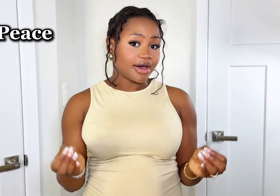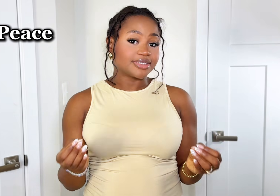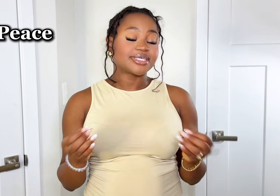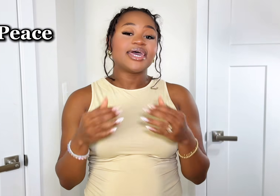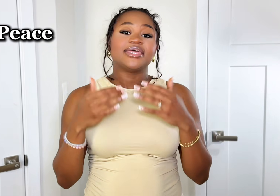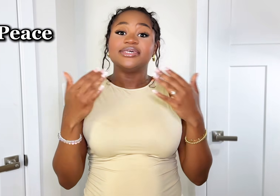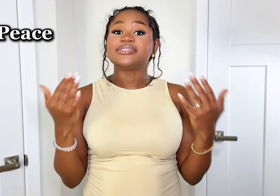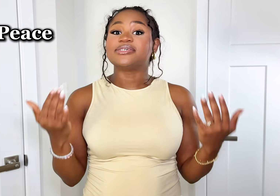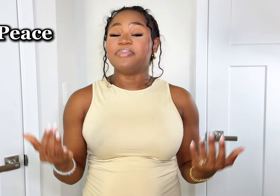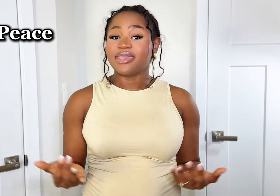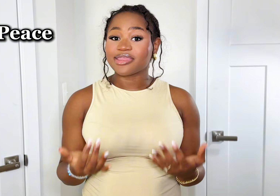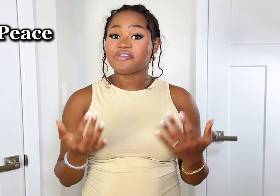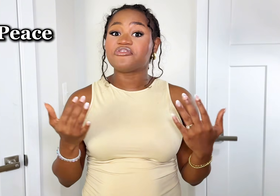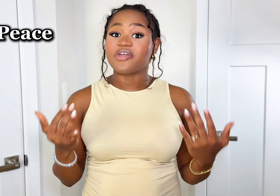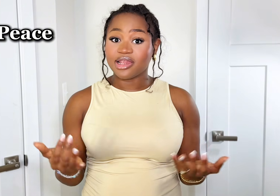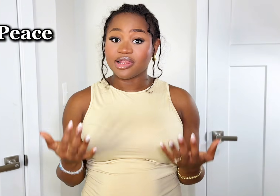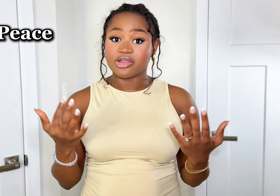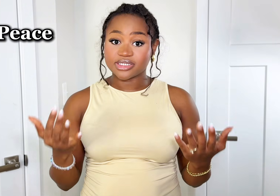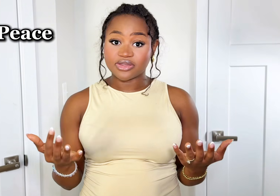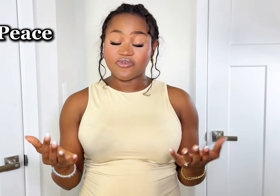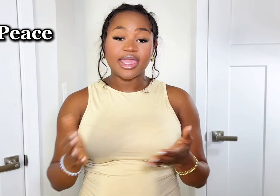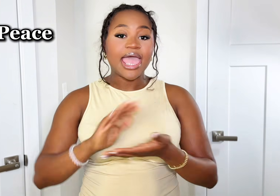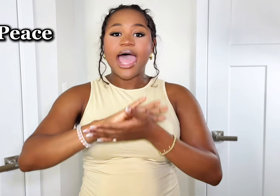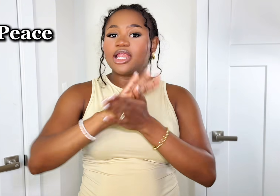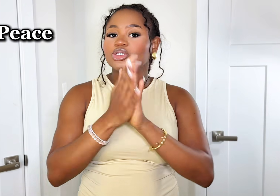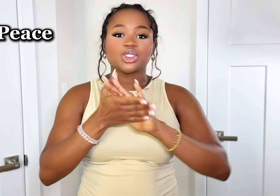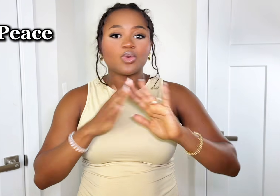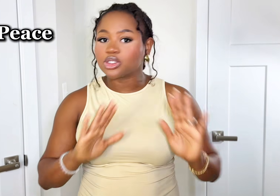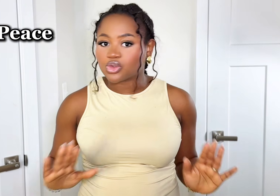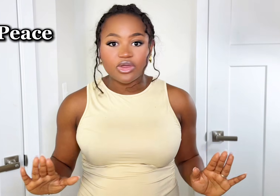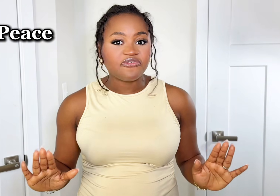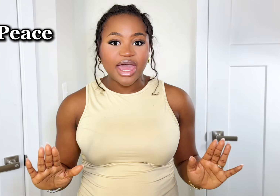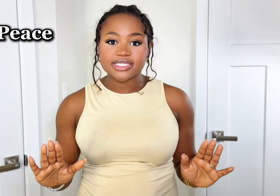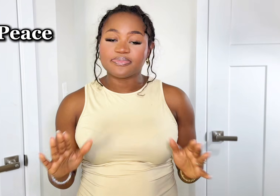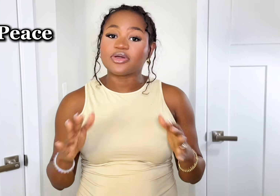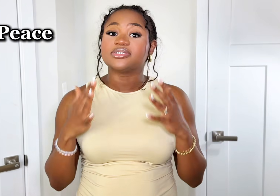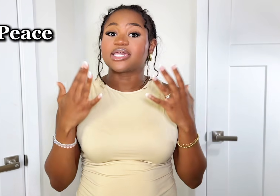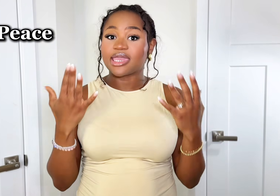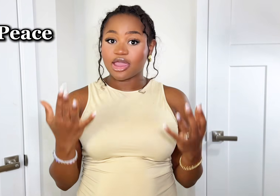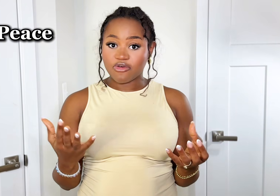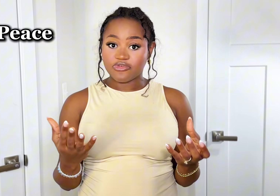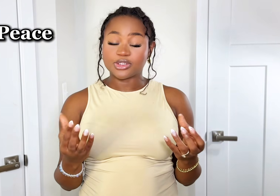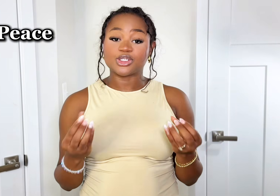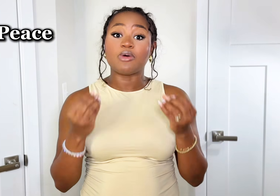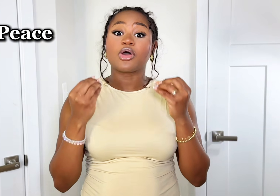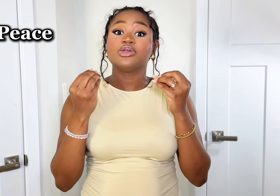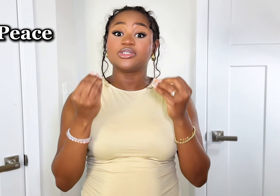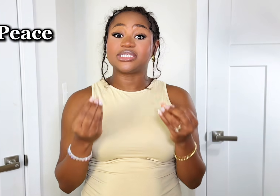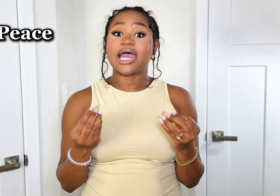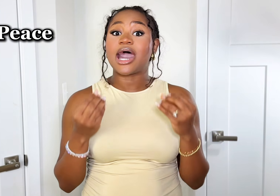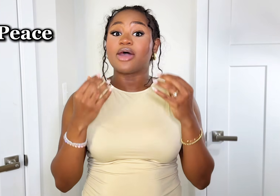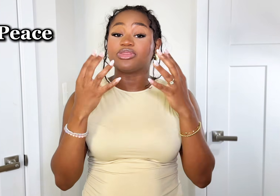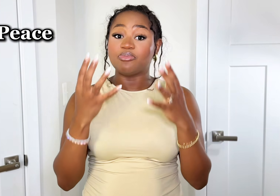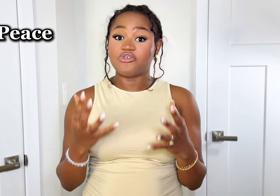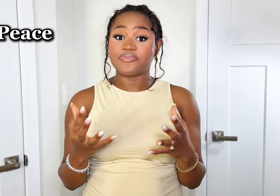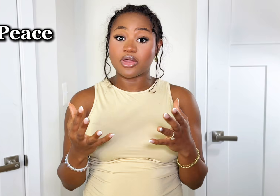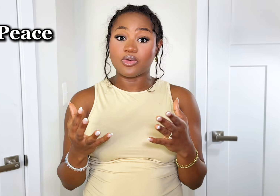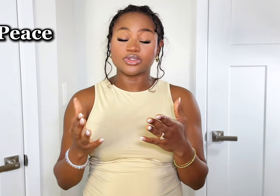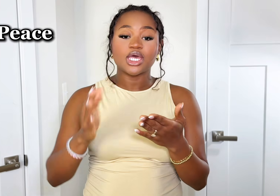because this is a beginner friendly lesson, right? I don't just want to do it fast because it can get confused. So I want you to see how the movement goes.